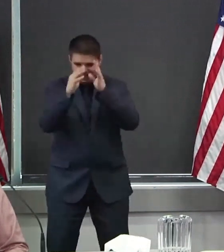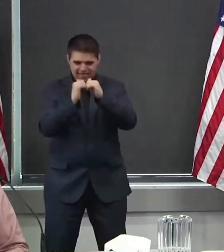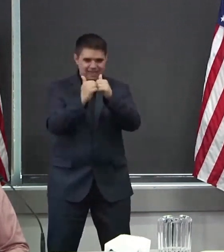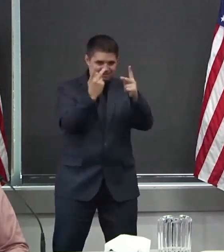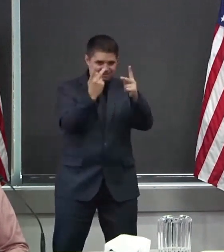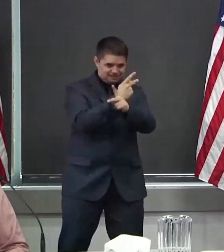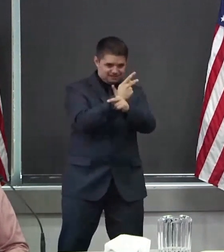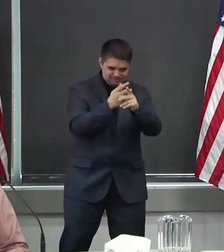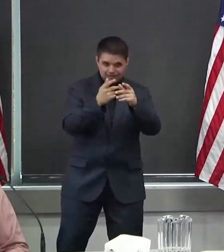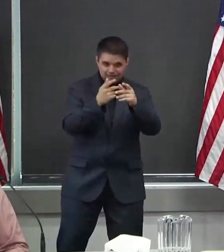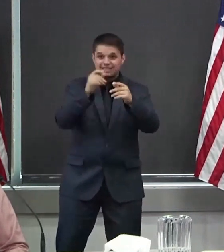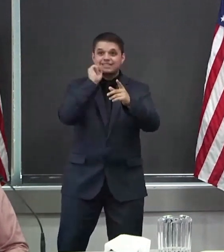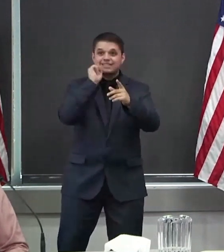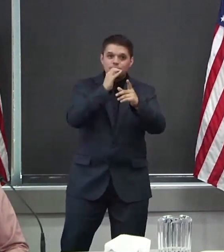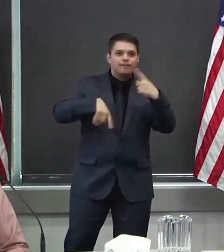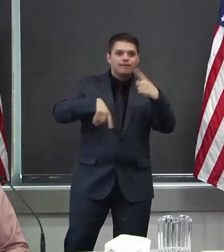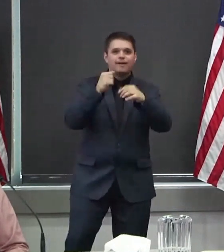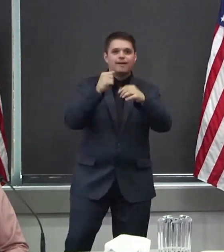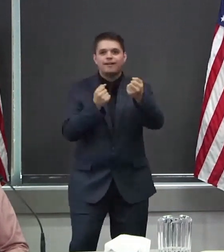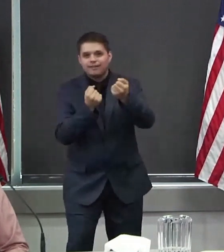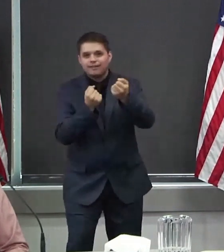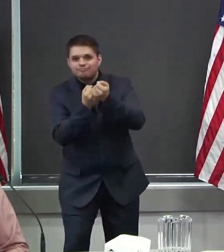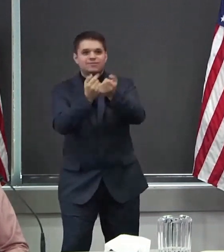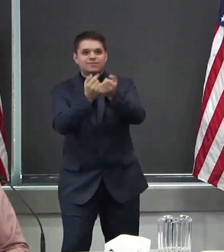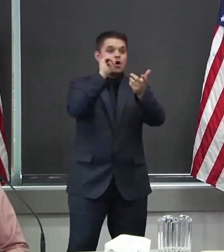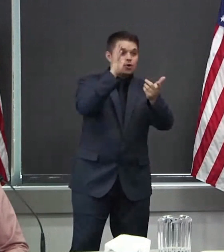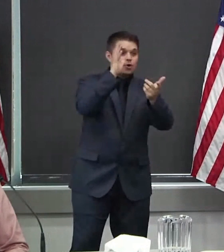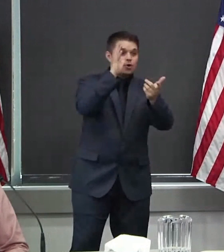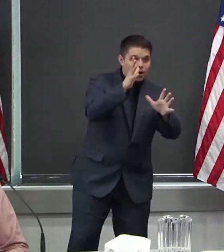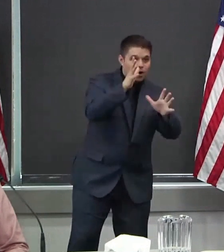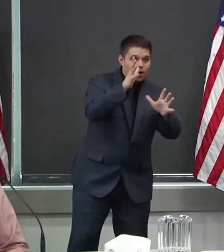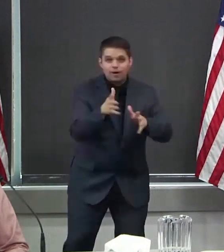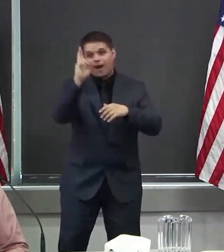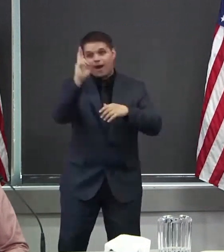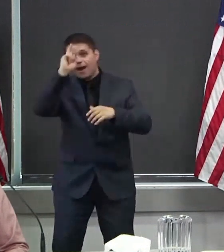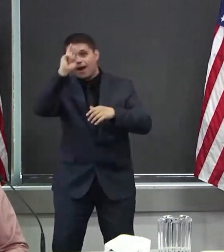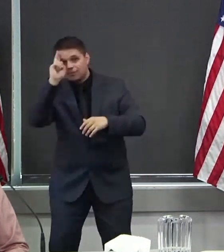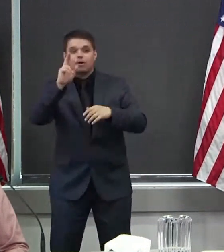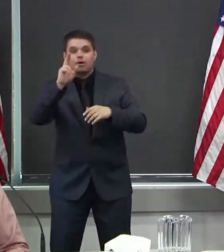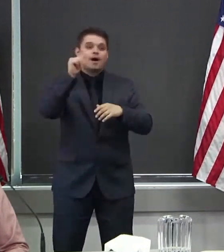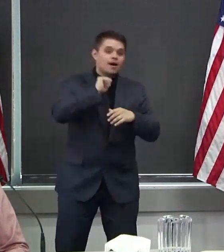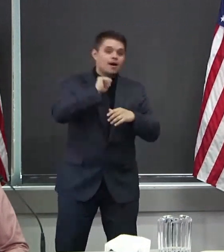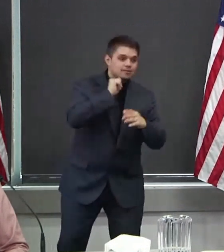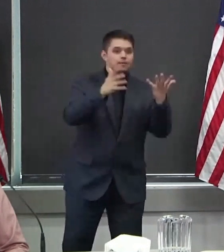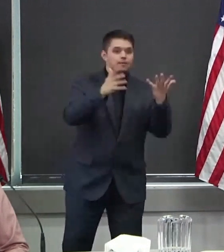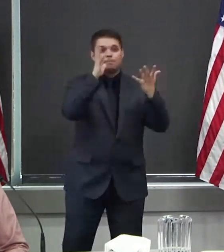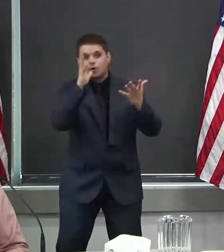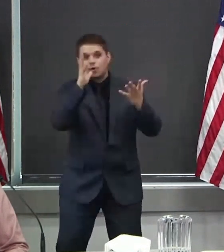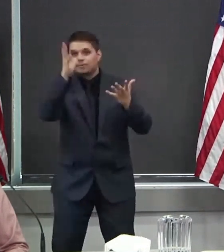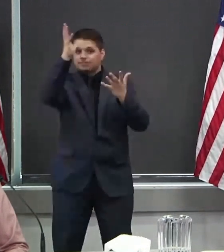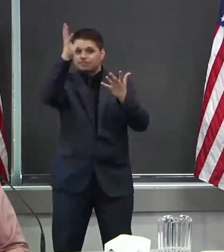seniors, their elders, their grandparents, their aunts and uncles in assisted living facilities. I've seen